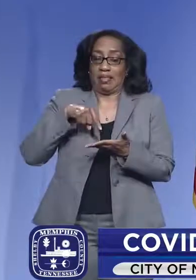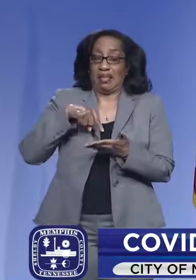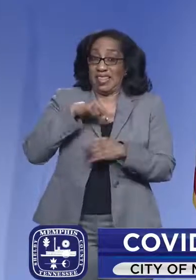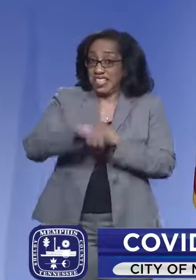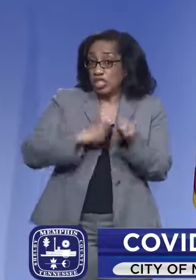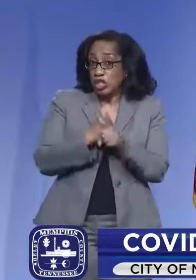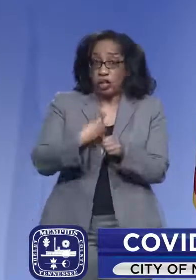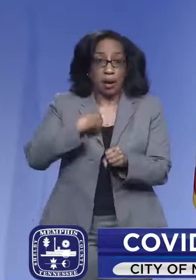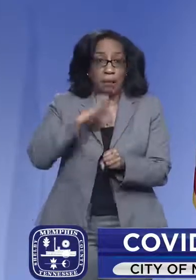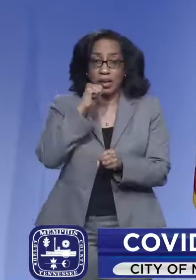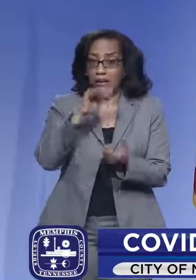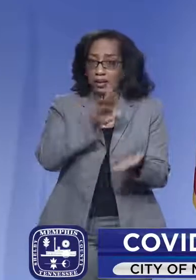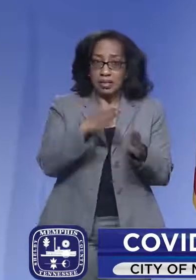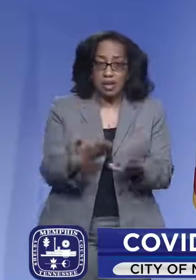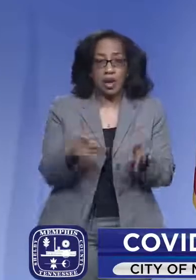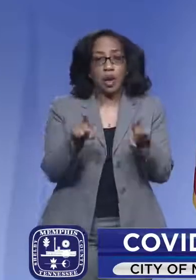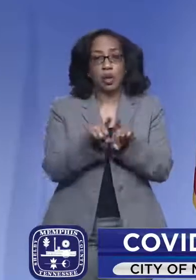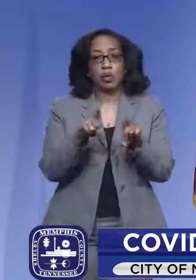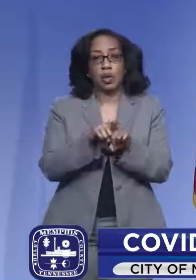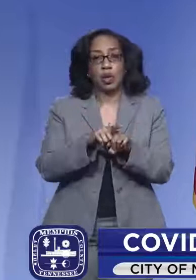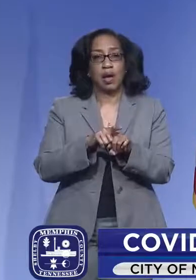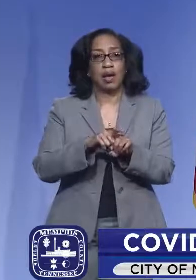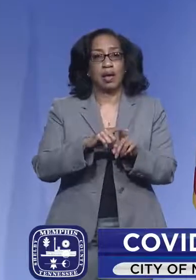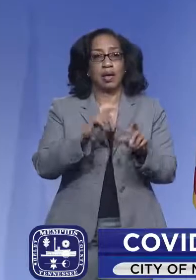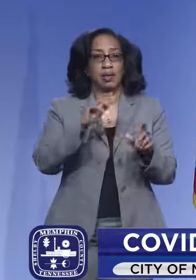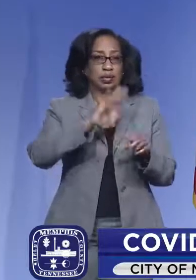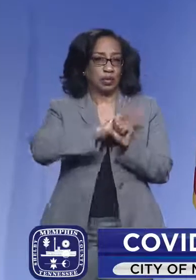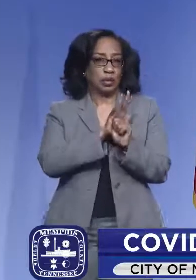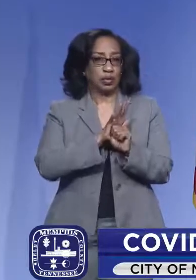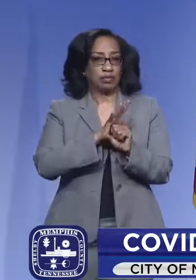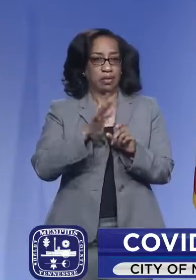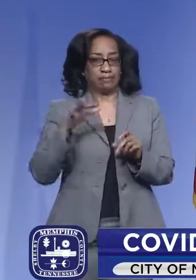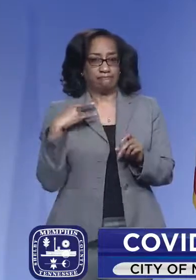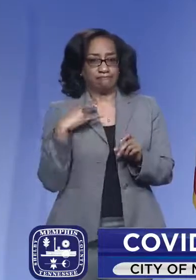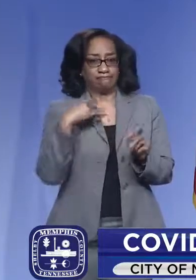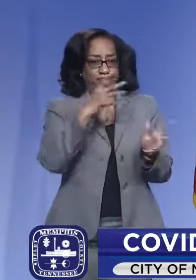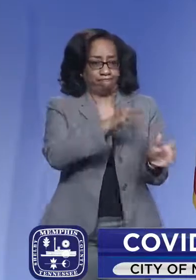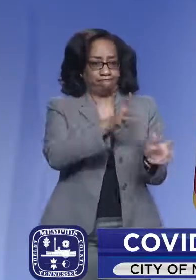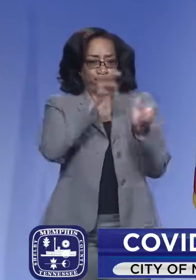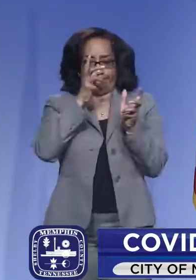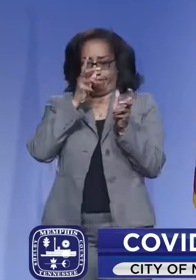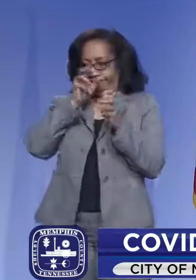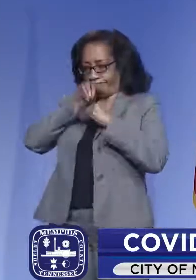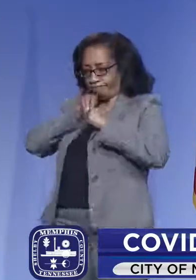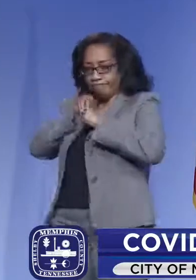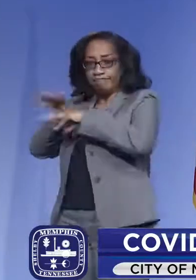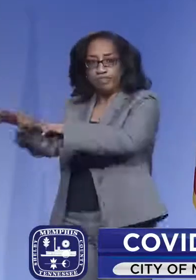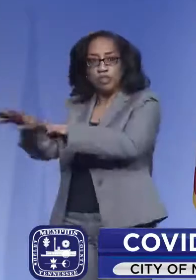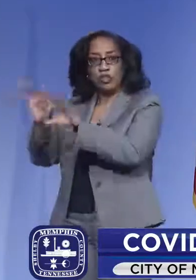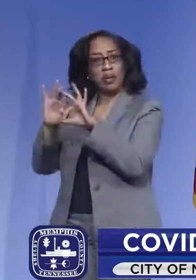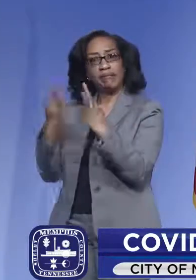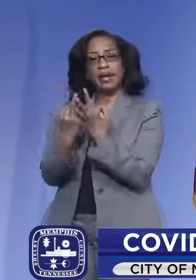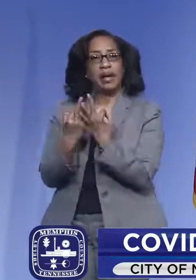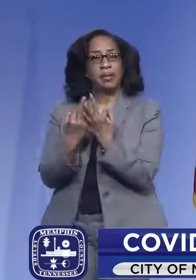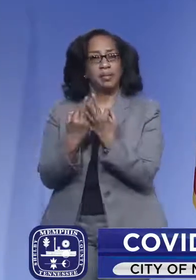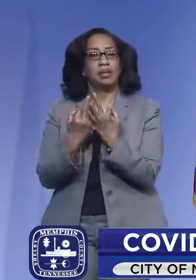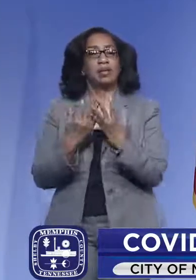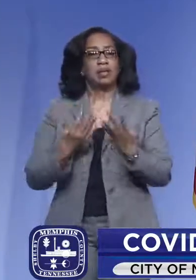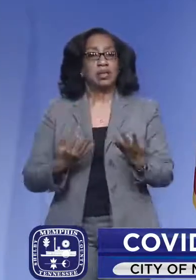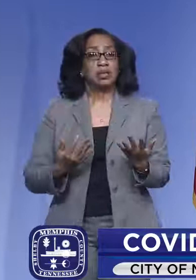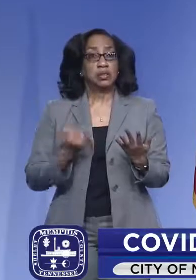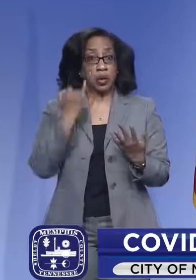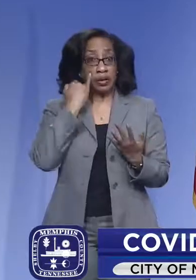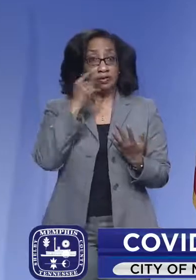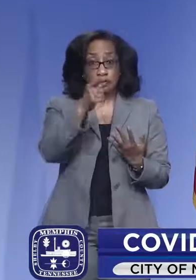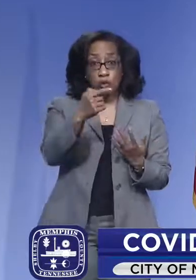I'm not going to bring it home to them. And what we would like is for everyone who has a vaccine story to share that story